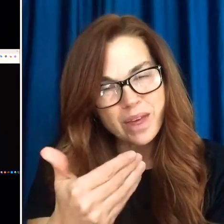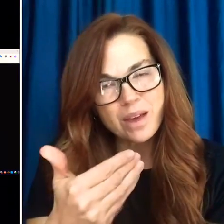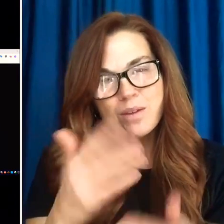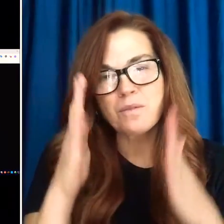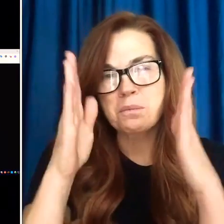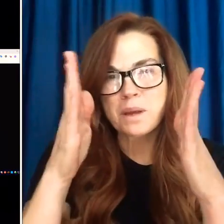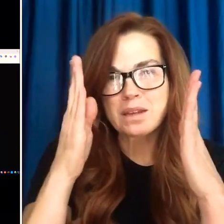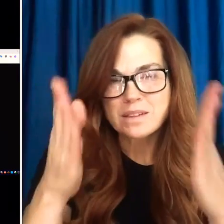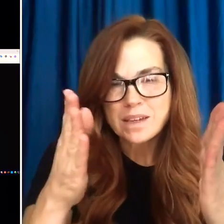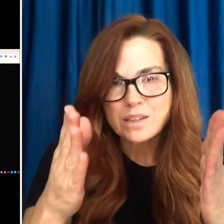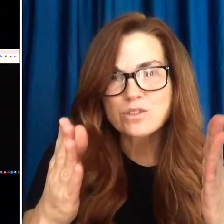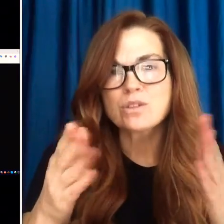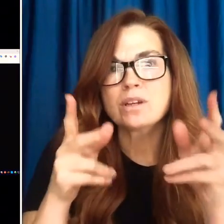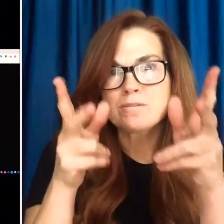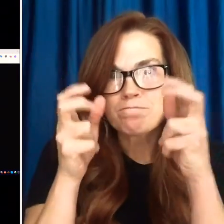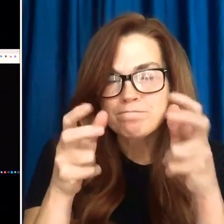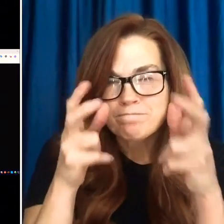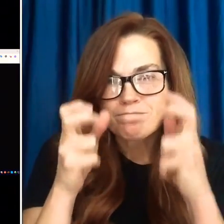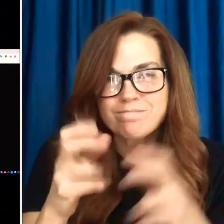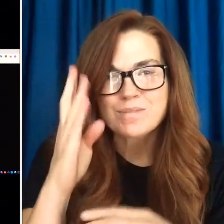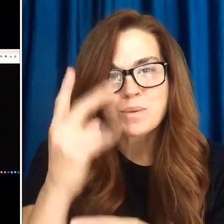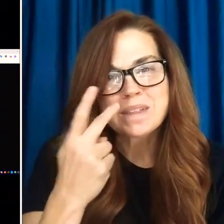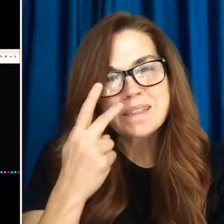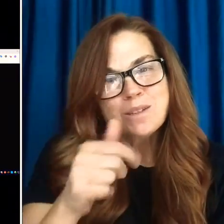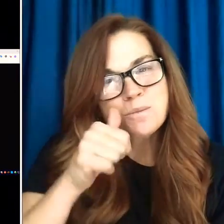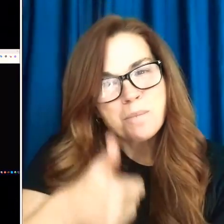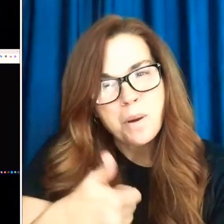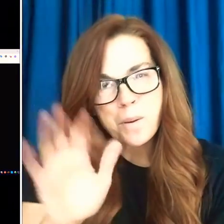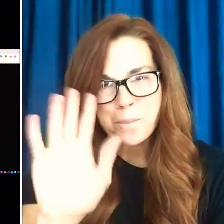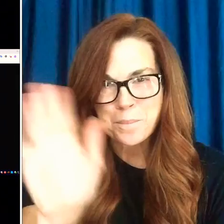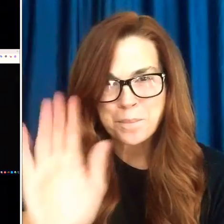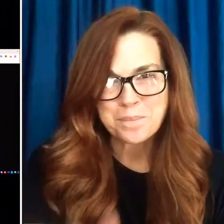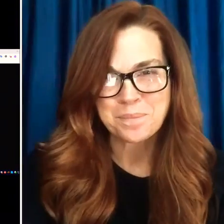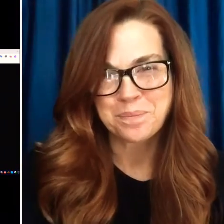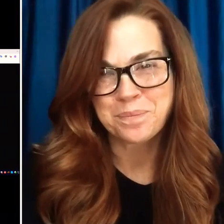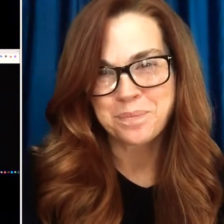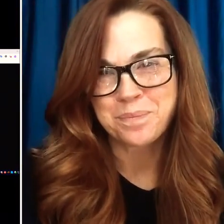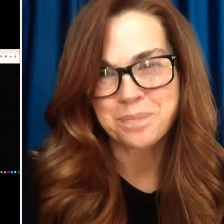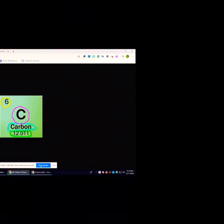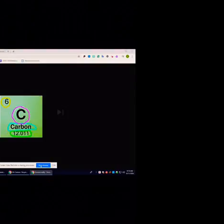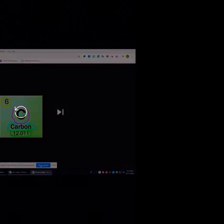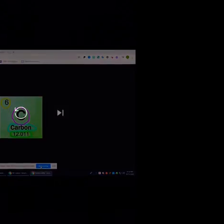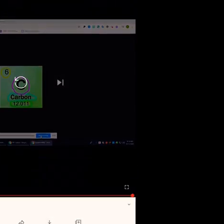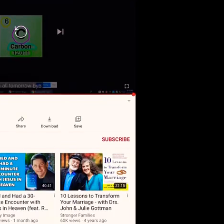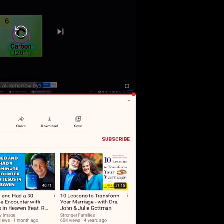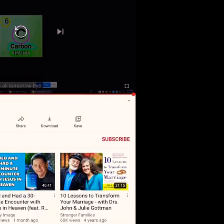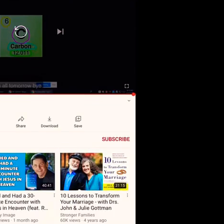much for paying attention, and we will see y'all tomorrow. Bye.